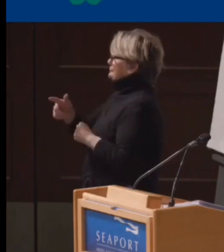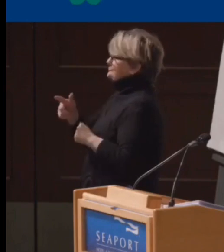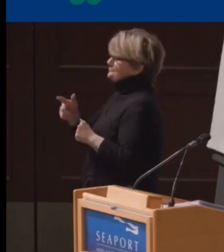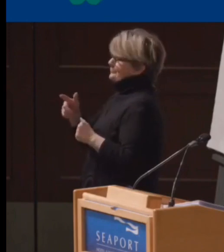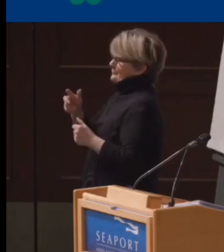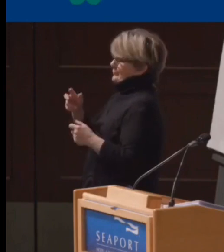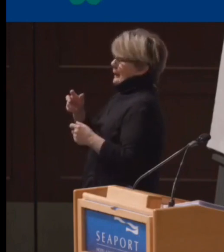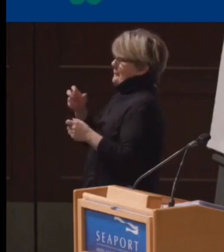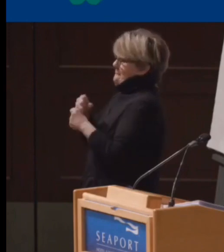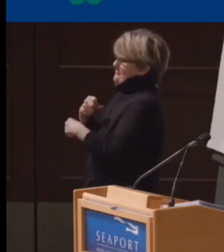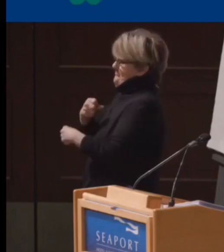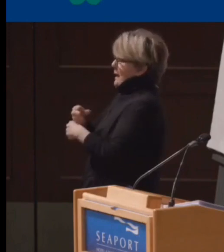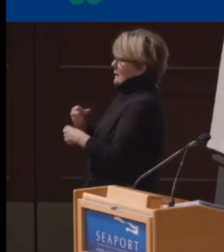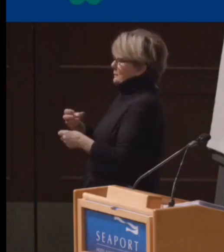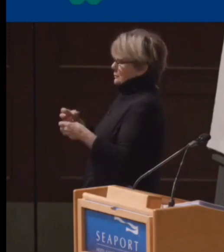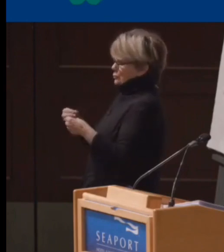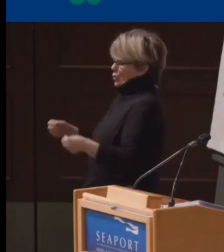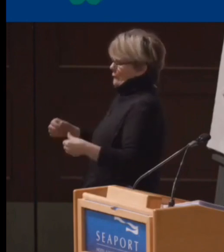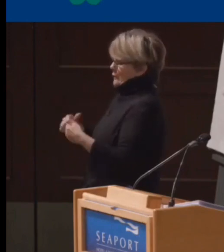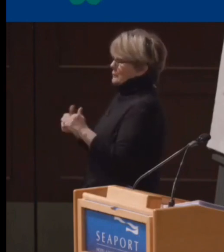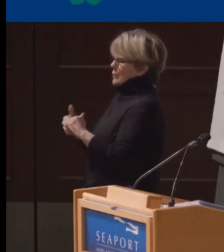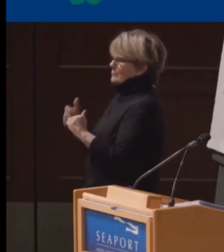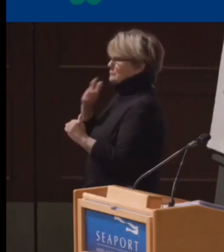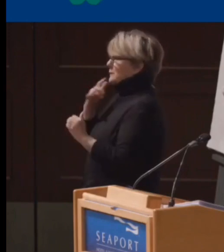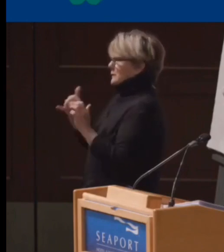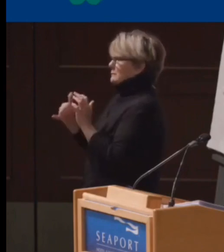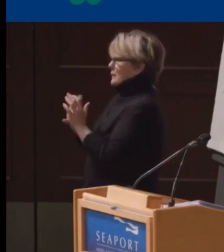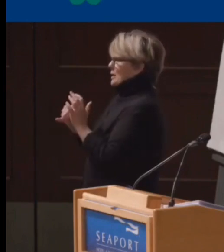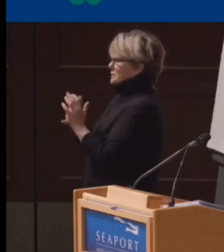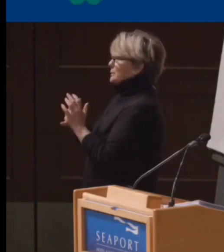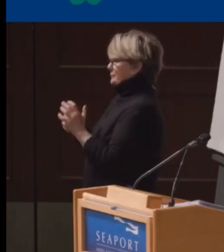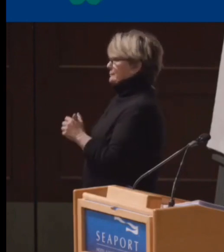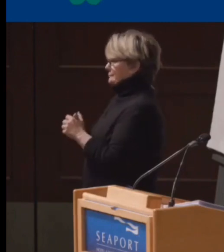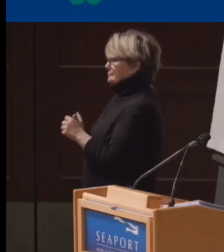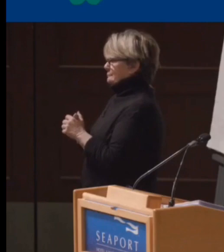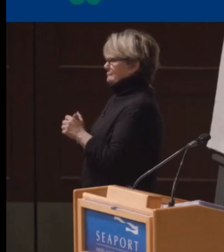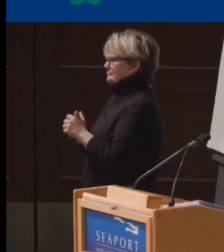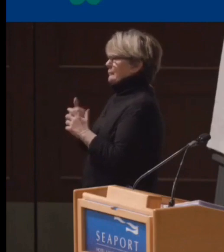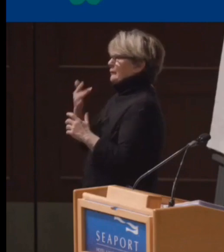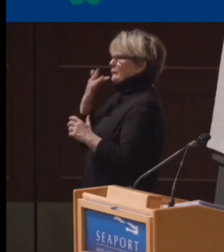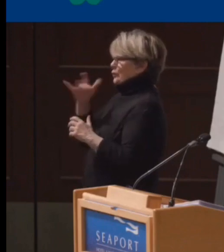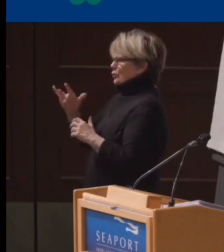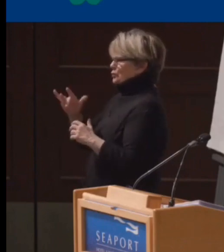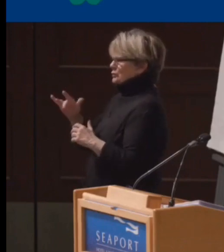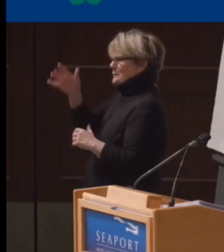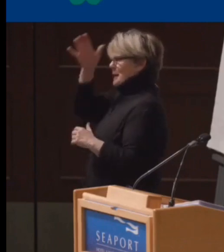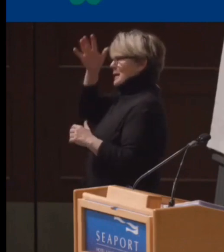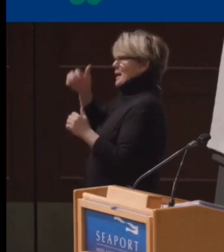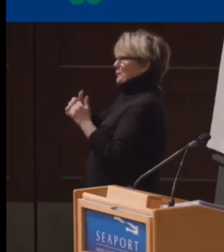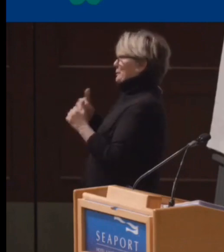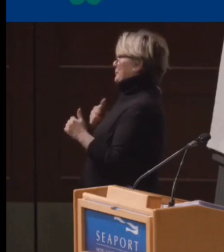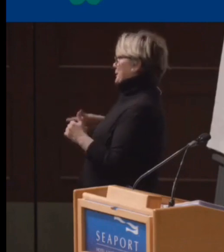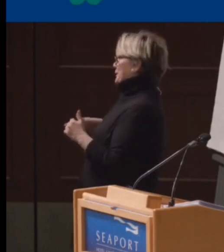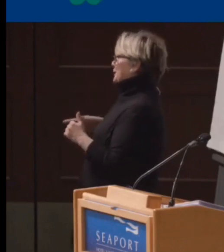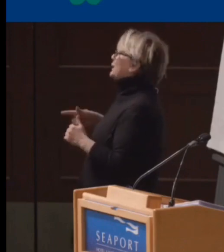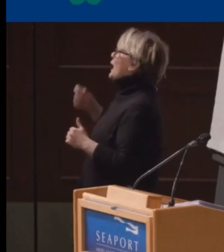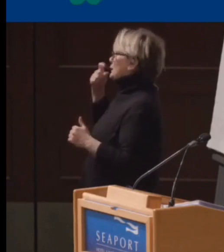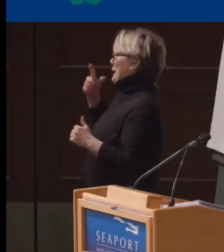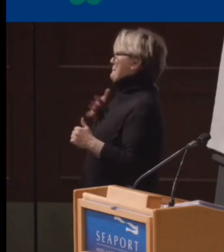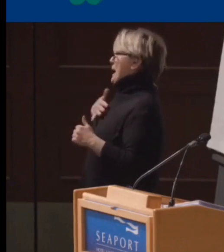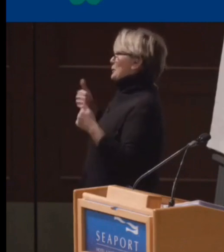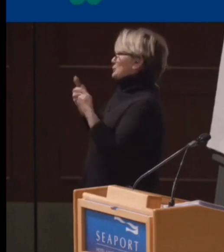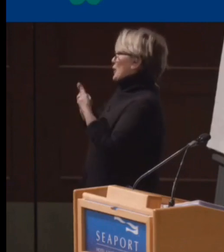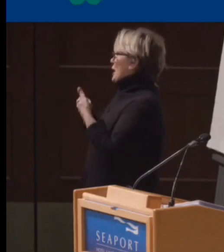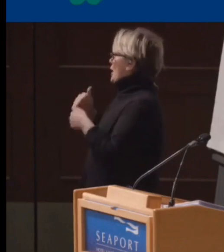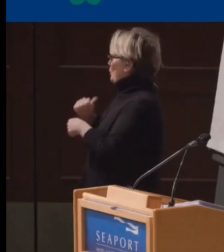solving the problem nearly impossible. Fortunately, I had my dad with me, who understands my challenges and